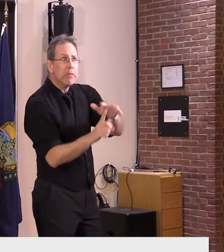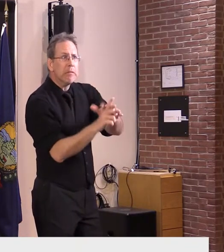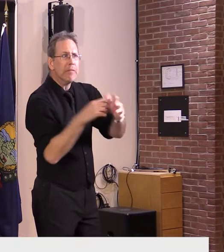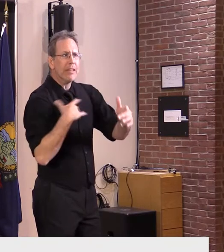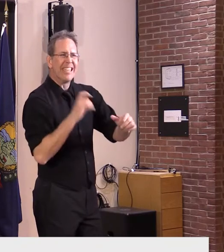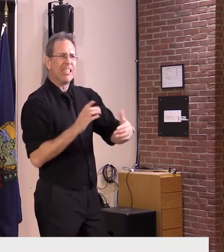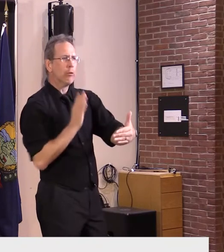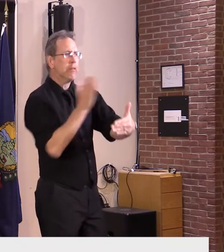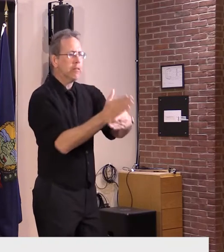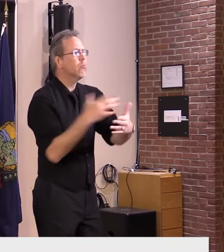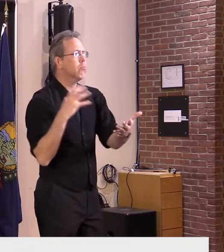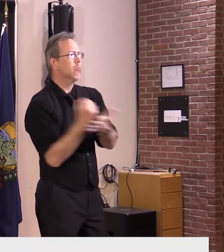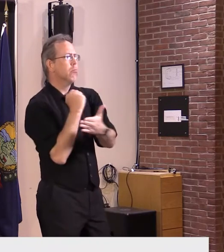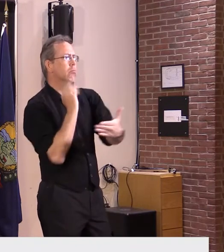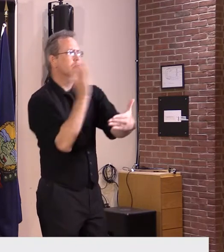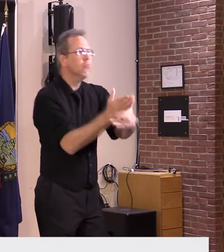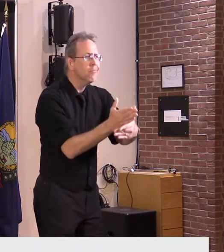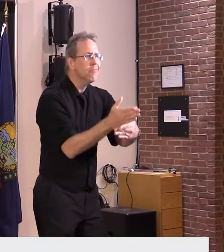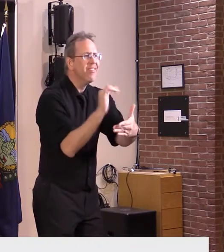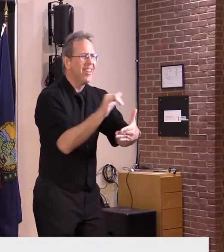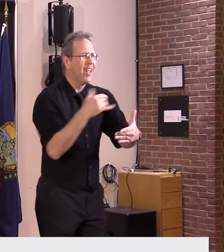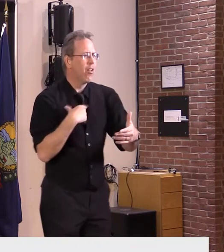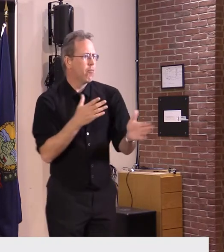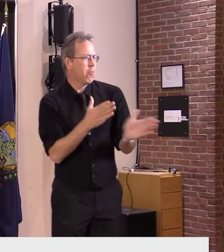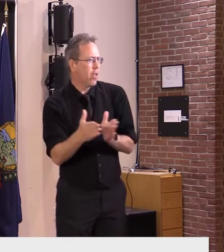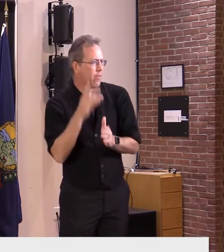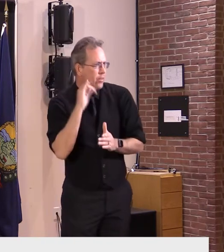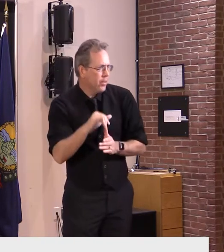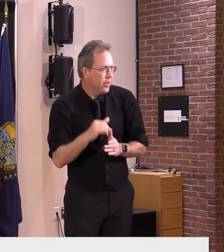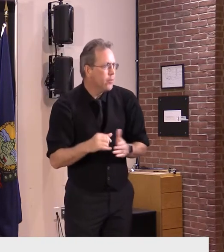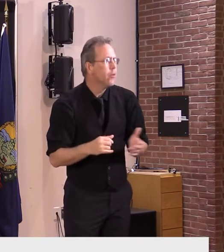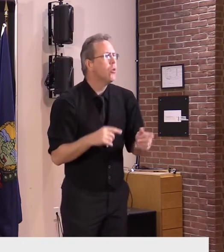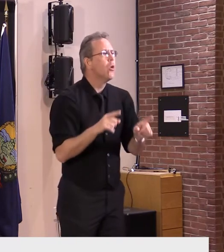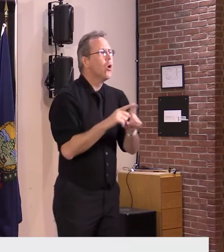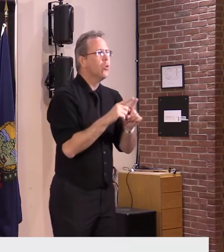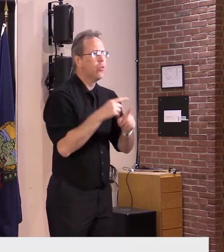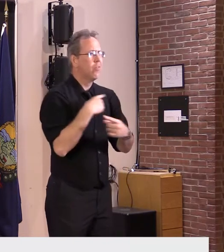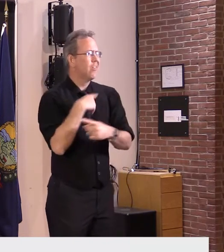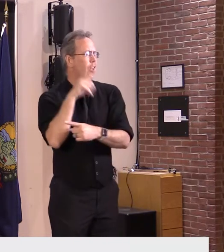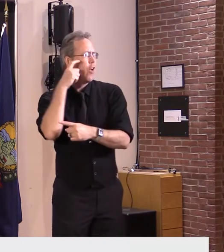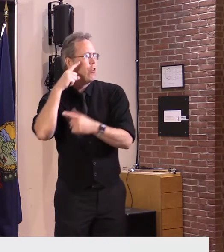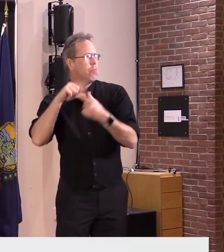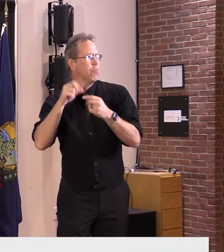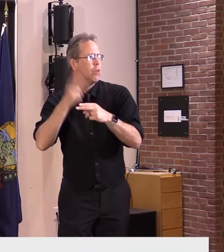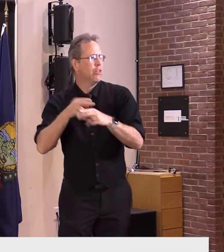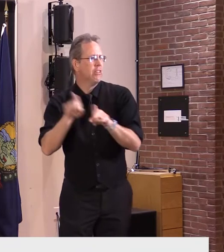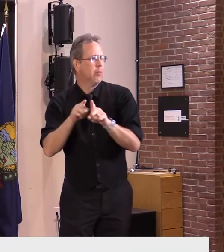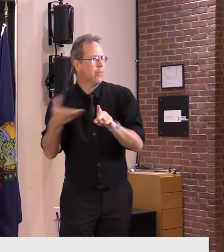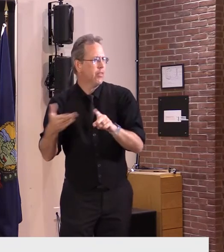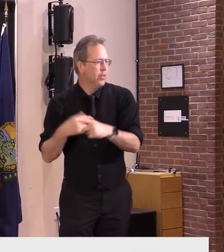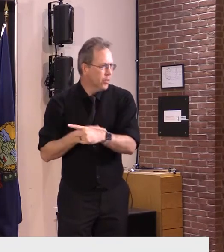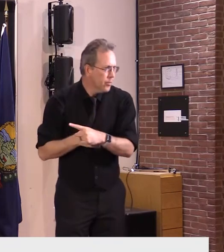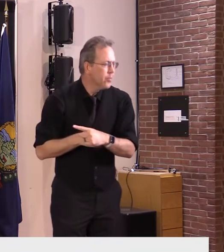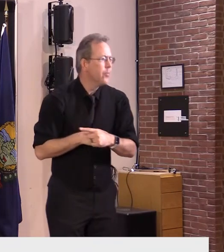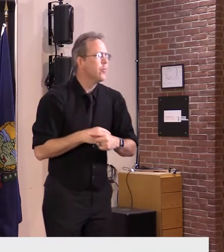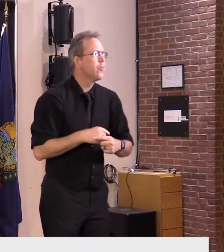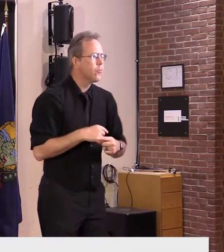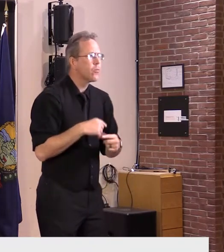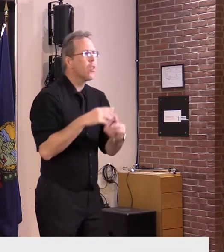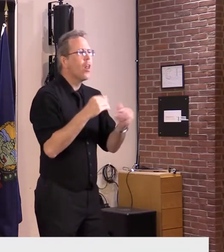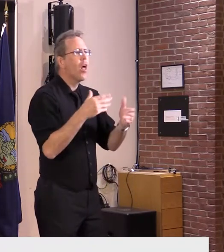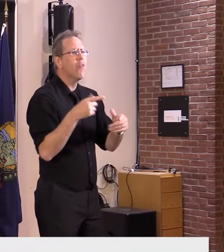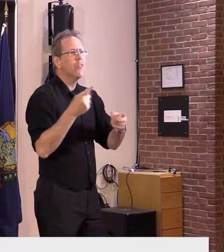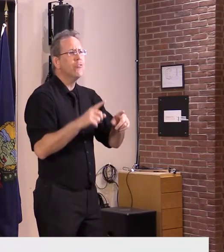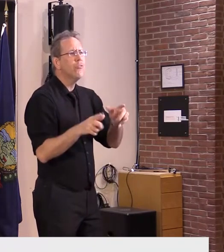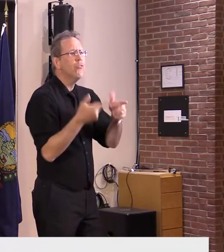the final piece, as the governor observed, large cross-sections of firearm-related incidents